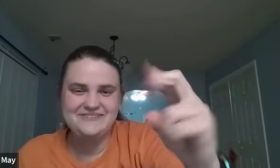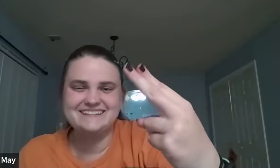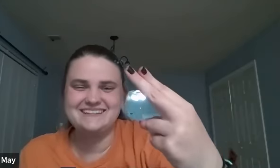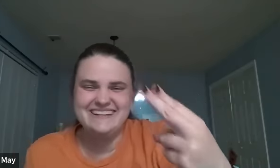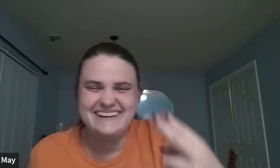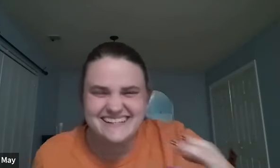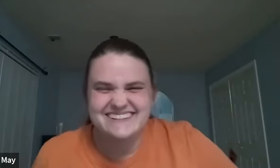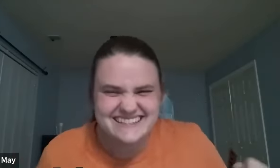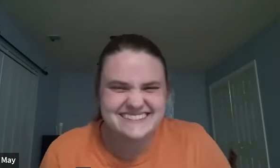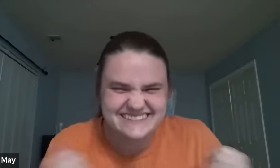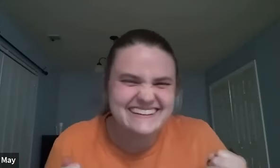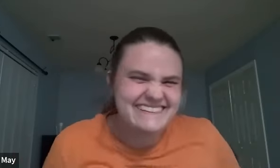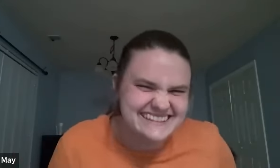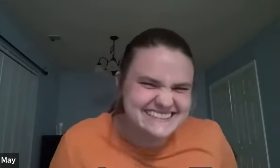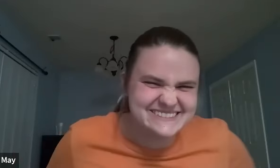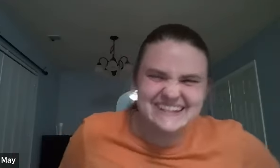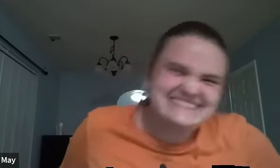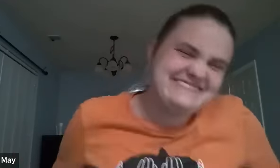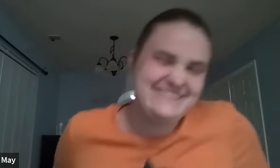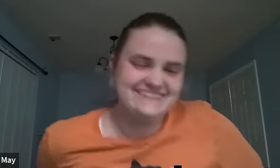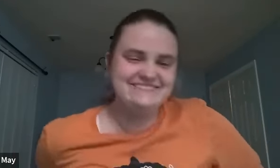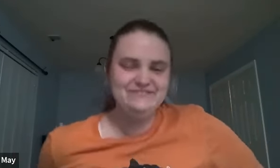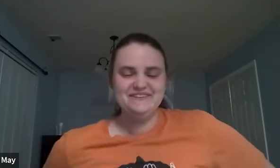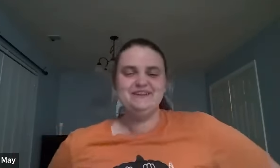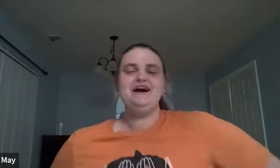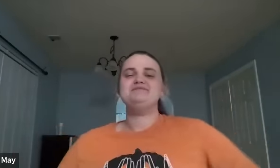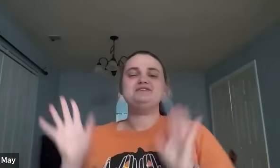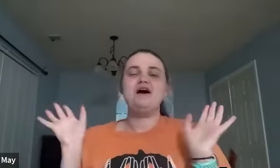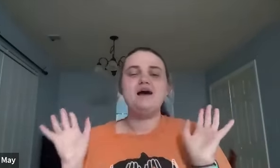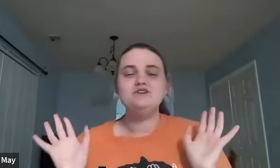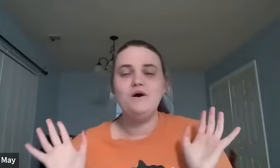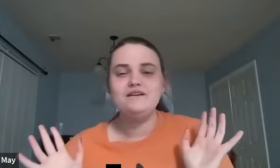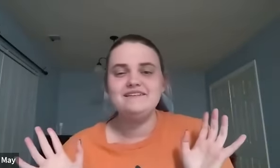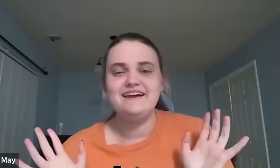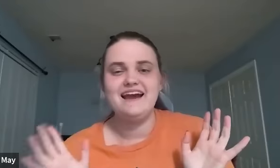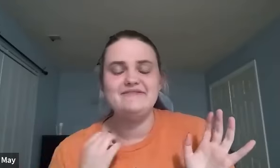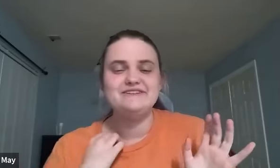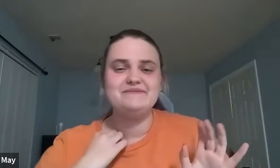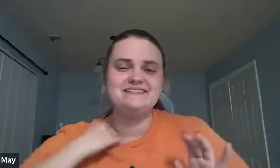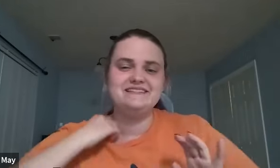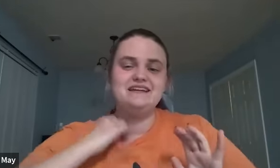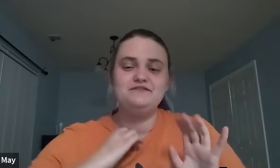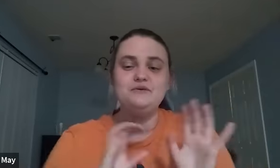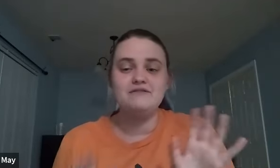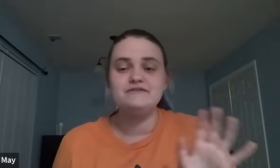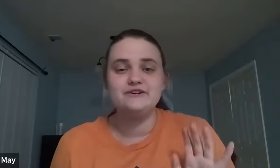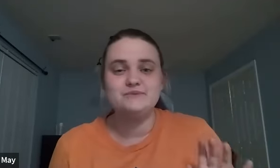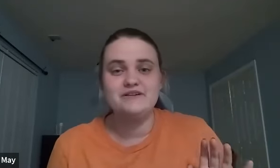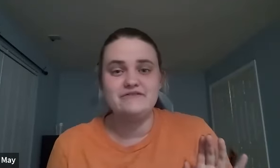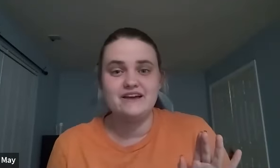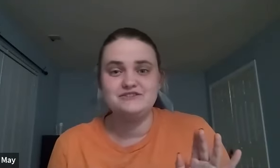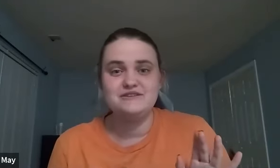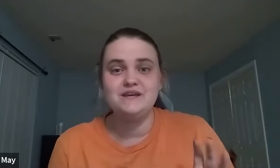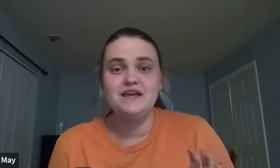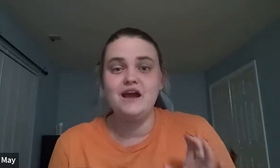Perfect. Oh my gosh, you guys, you're doing awesome. Oh, I'm sorry. I'm totally like, every time I see, if you ever fingerspell it faster than me,